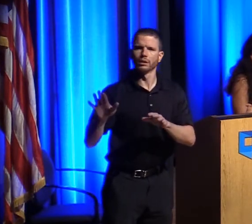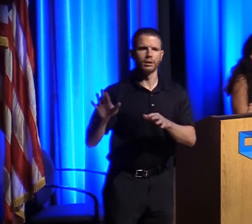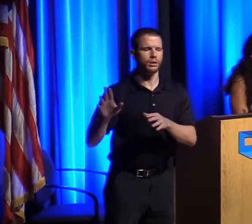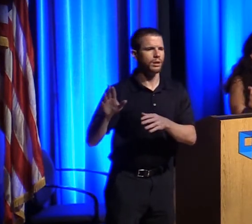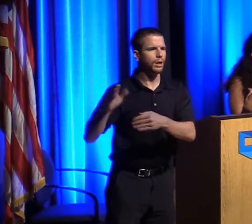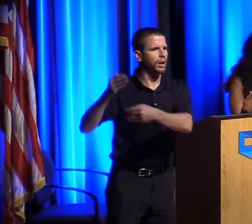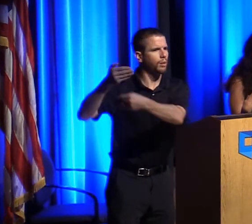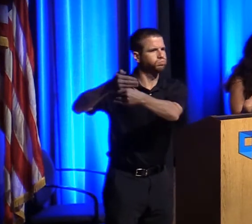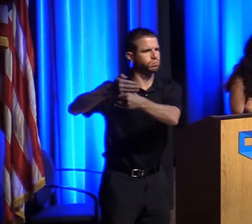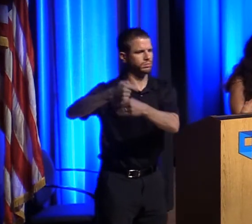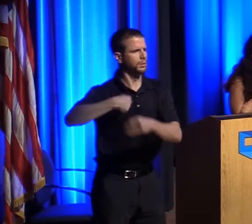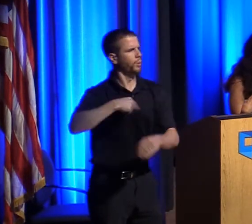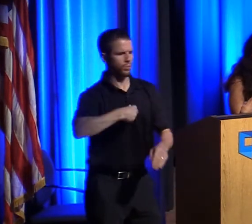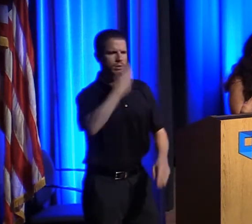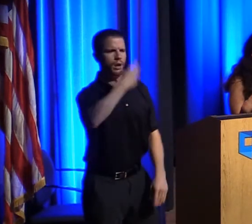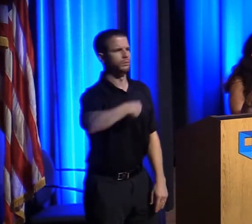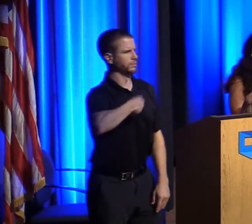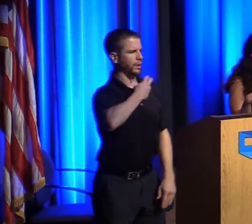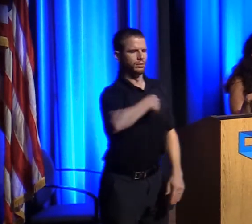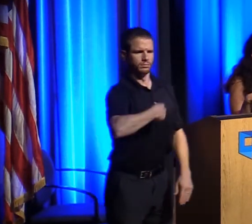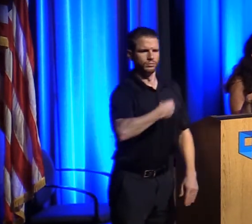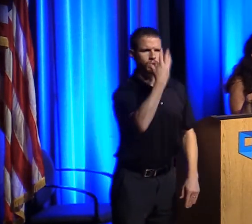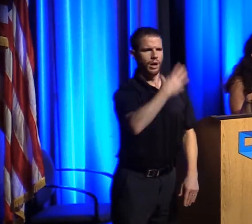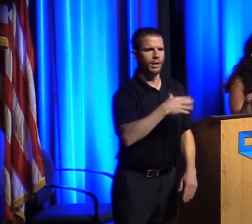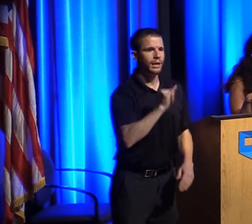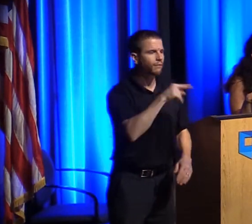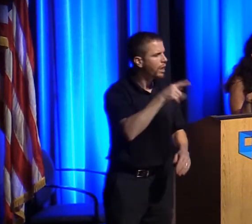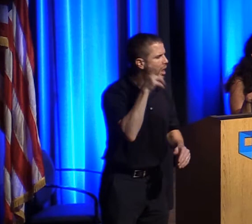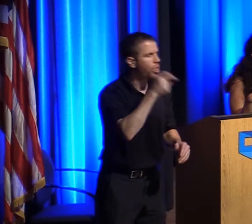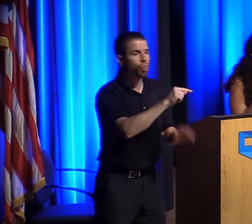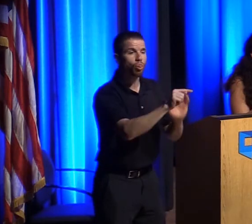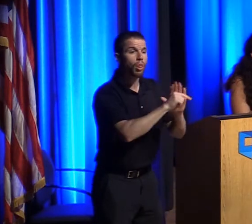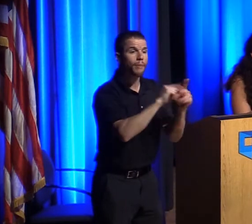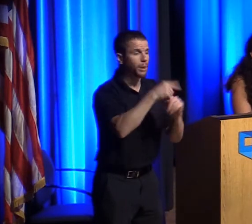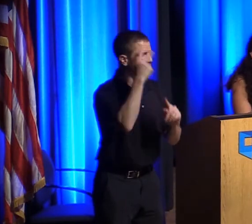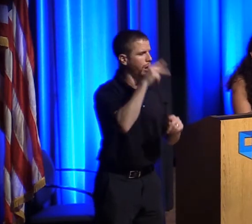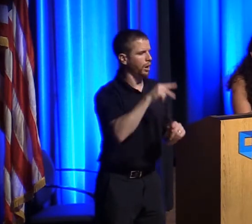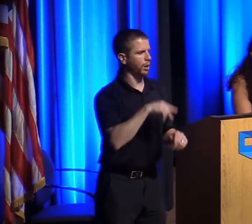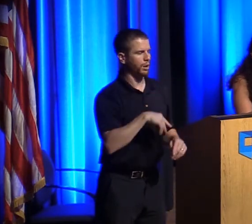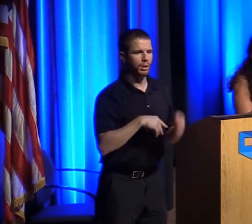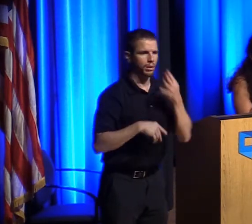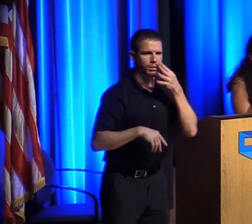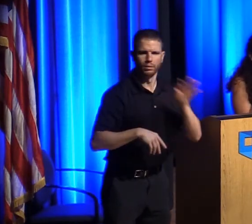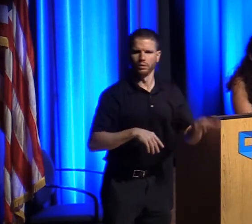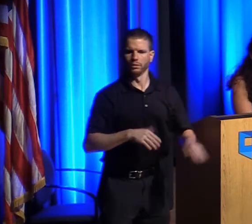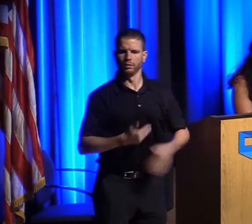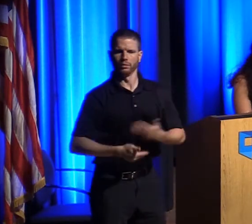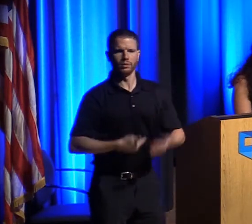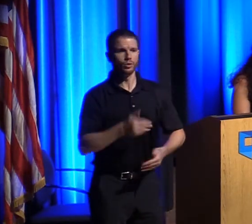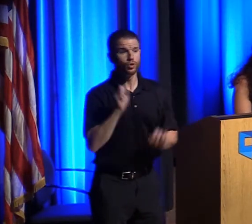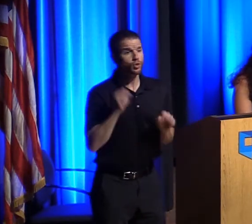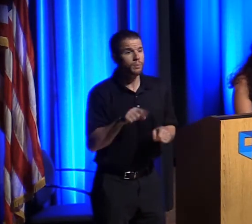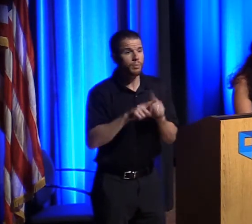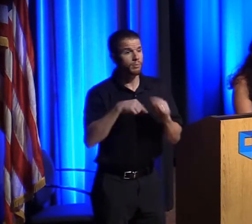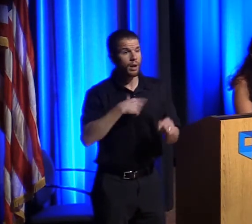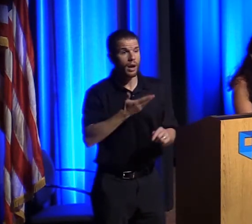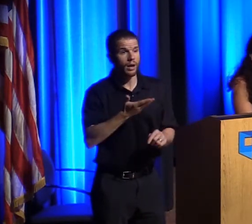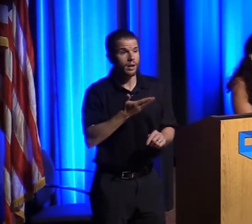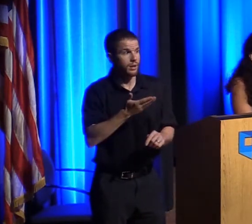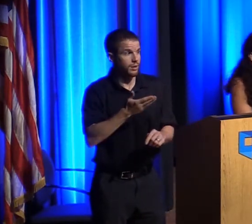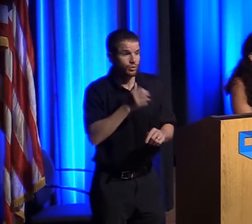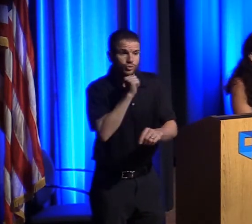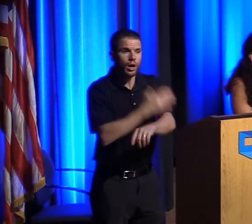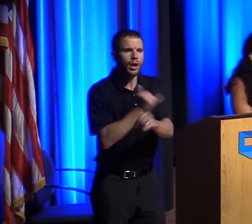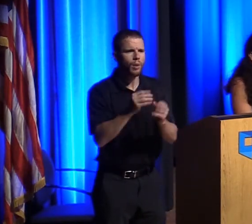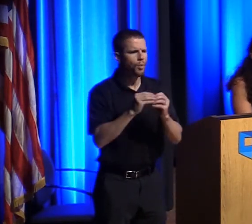and not stood up when she heard things. And I don't, I talk about my work, but I try not to talk too much about